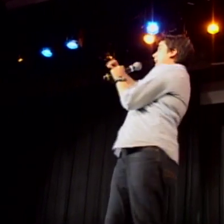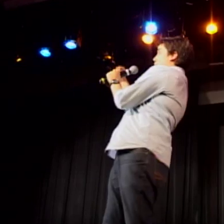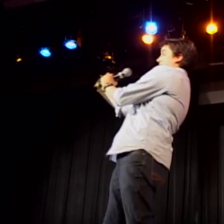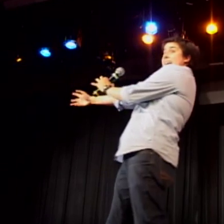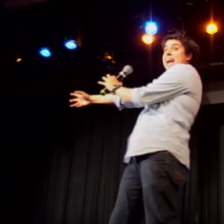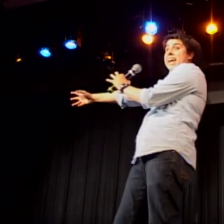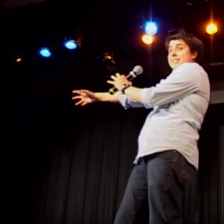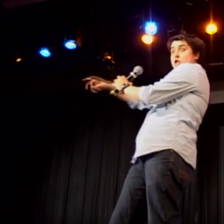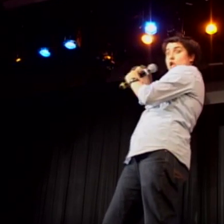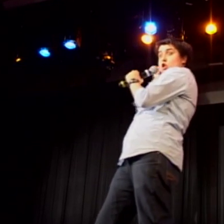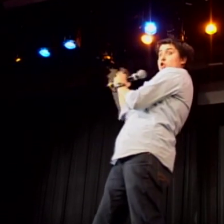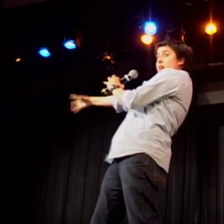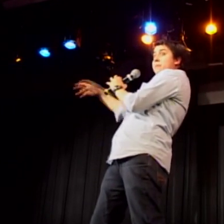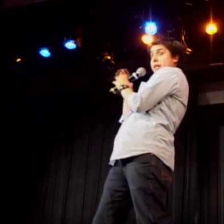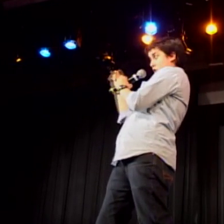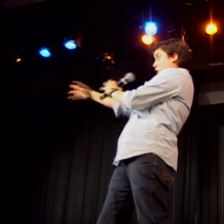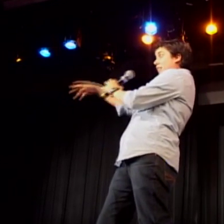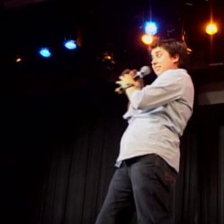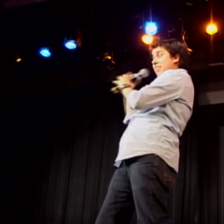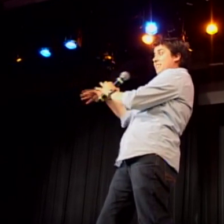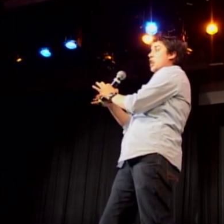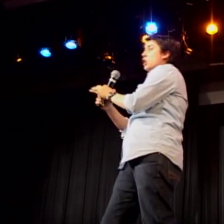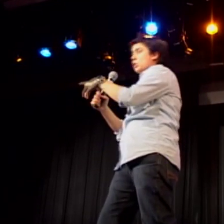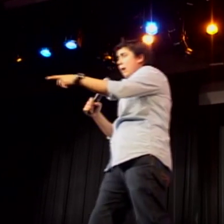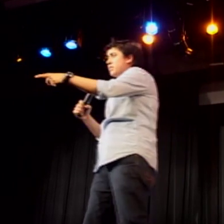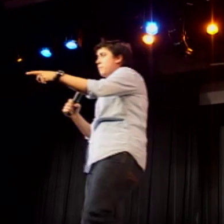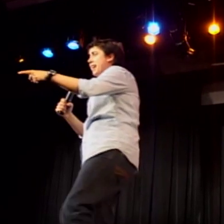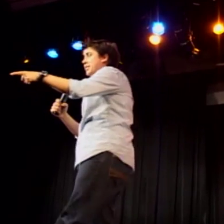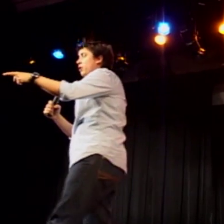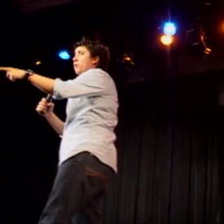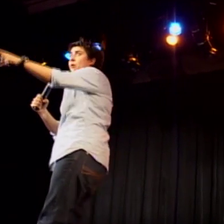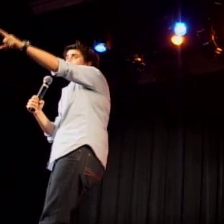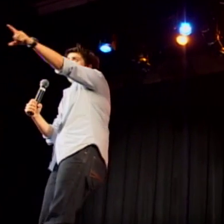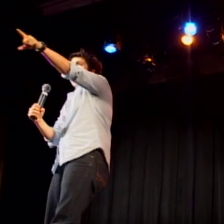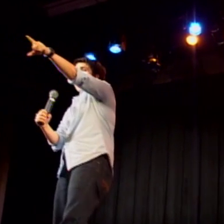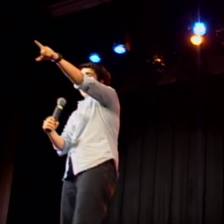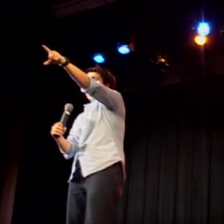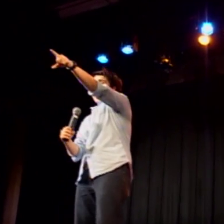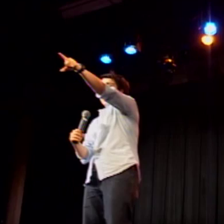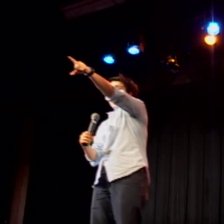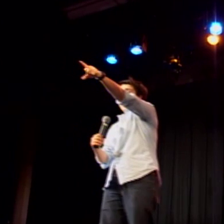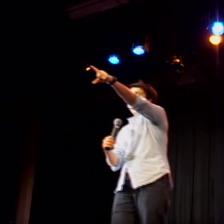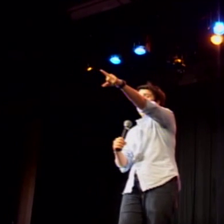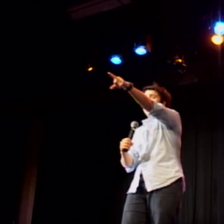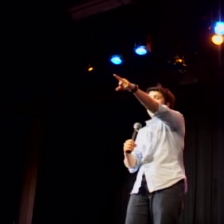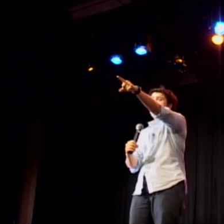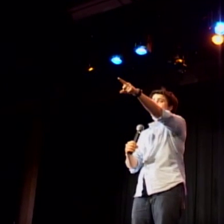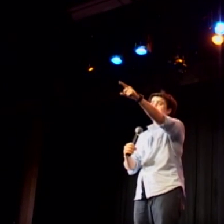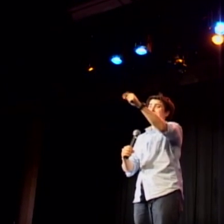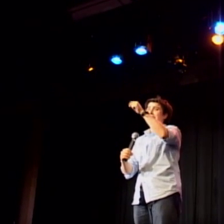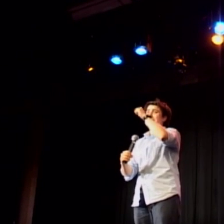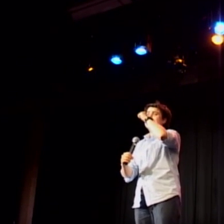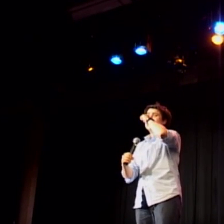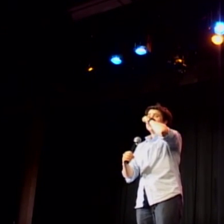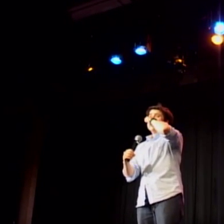turn around with the hands and start screaming, like this. So I was in the back seat going,